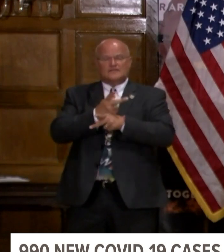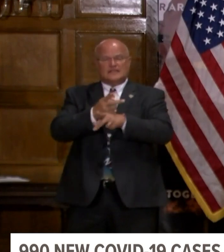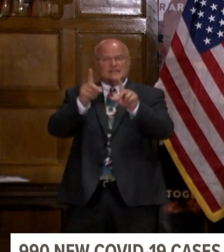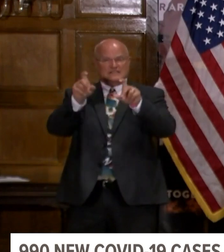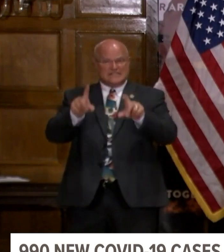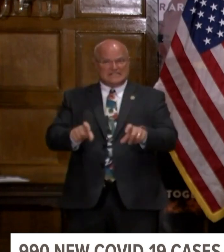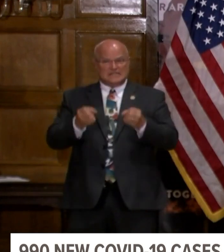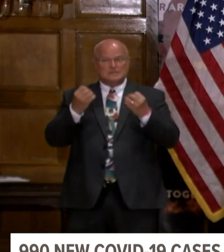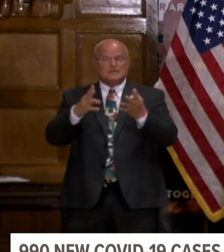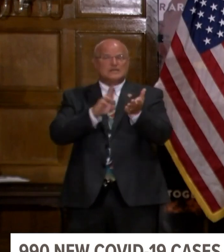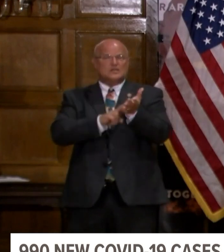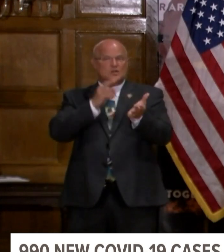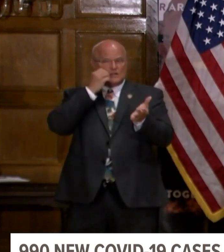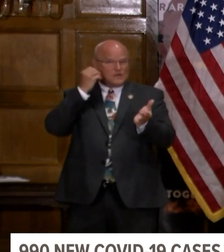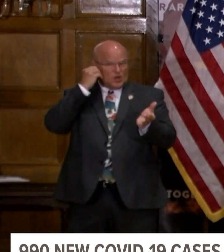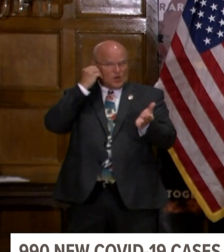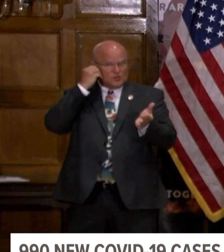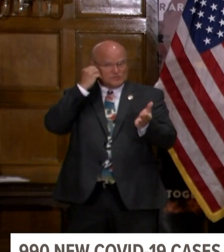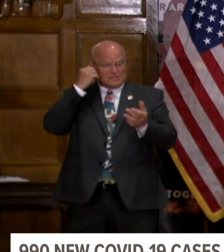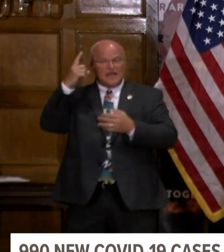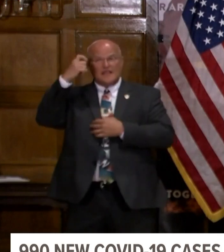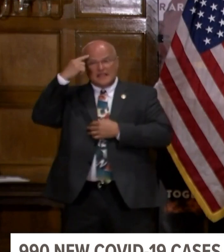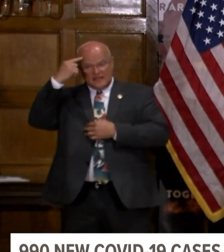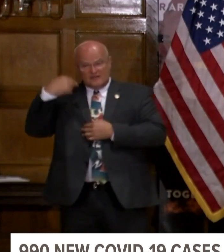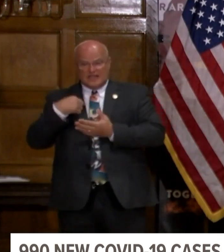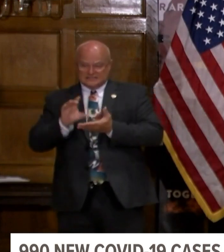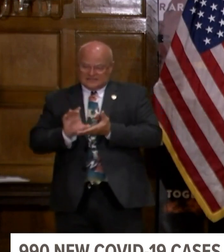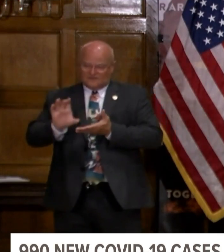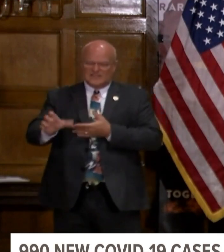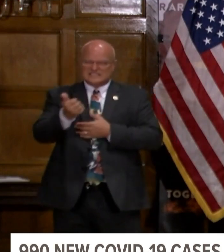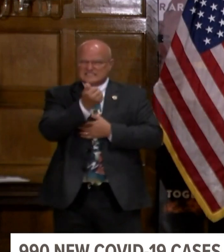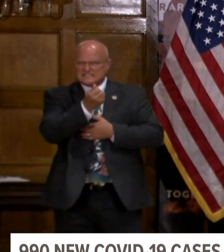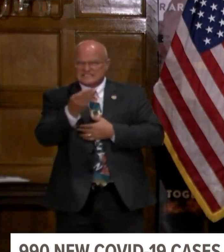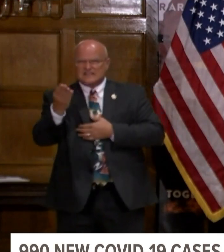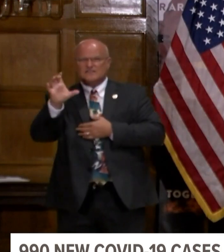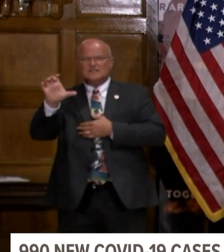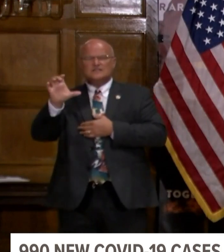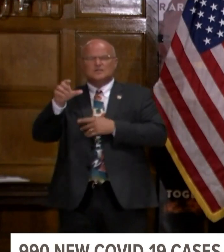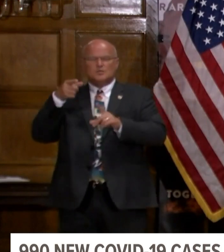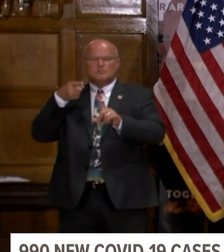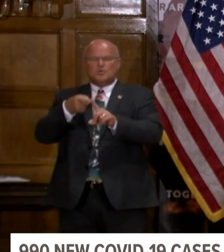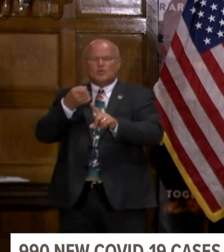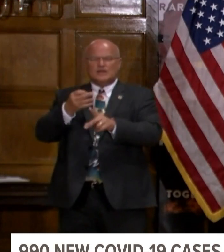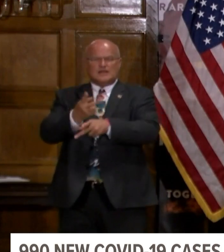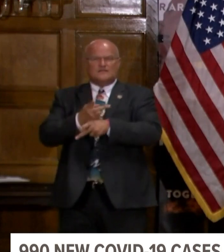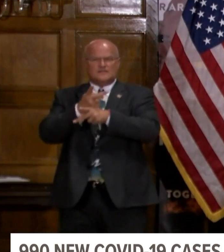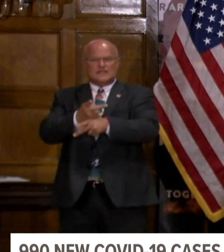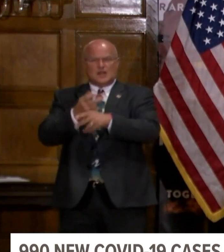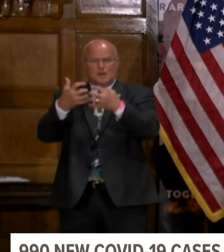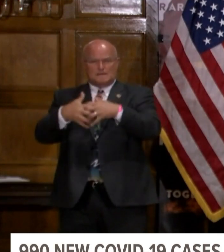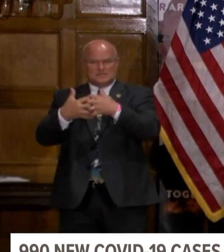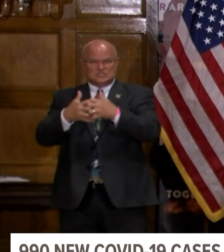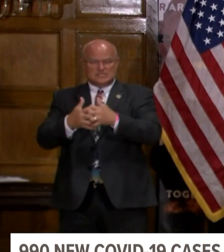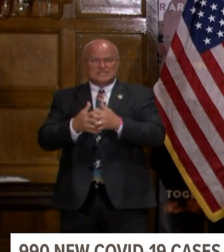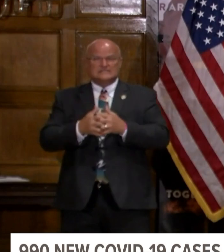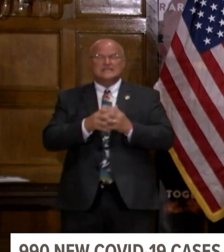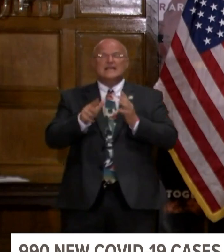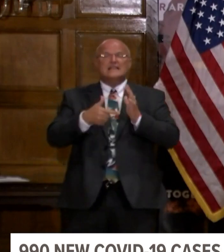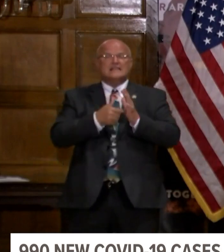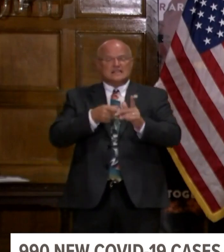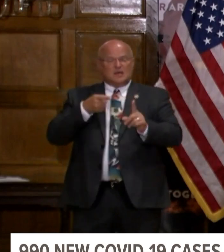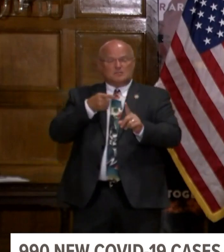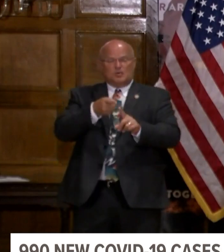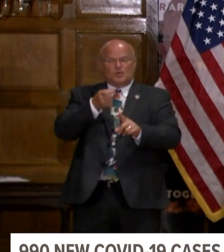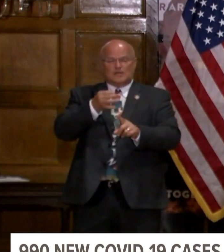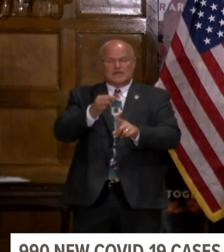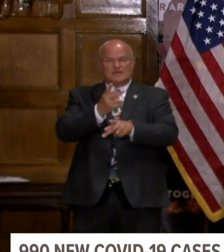many nursing homes. The governor has invested in several hundred point-of-care testing machines. These point-of-care testing